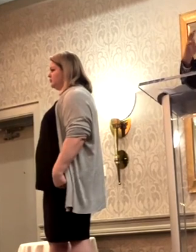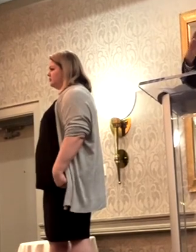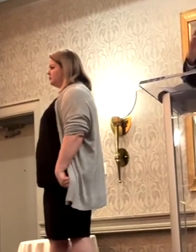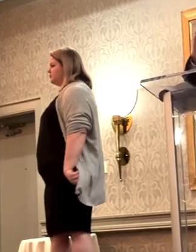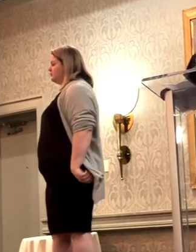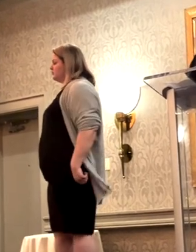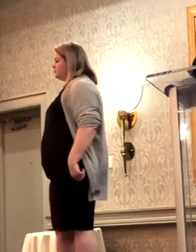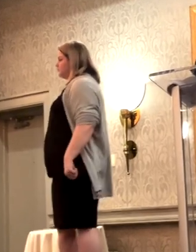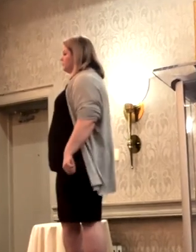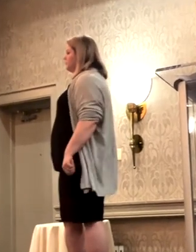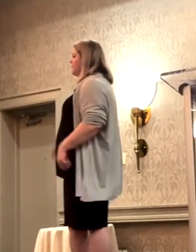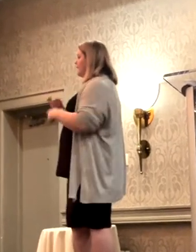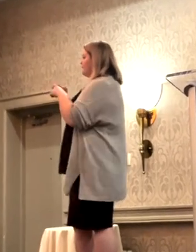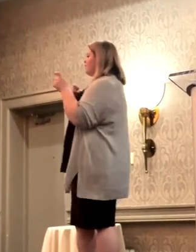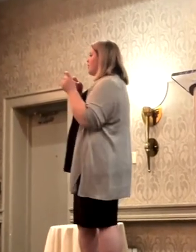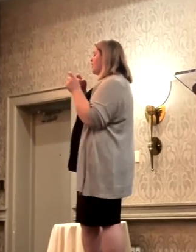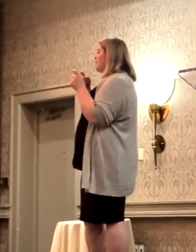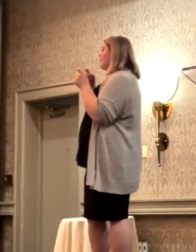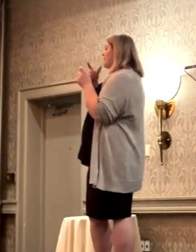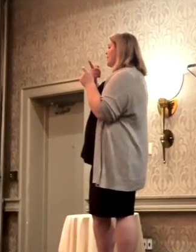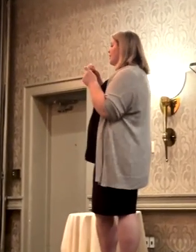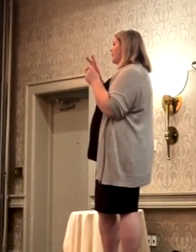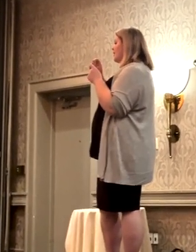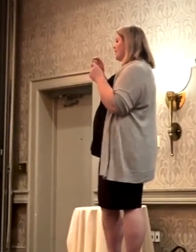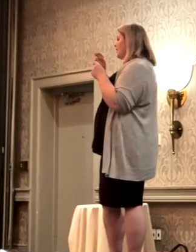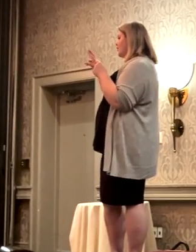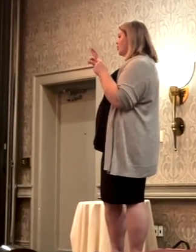2022. And from Governor McKee,